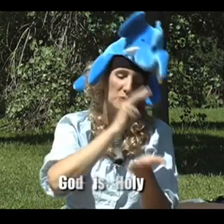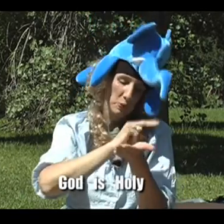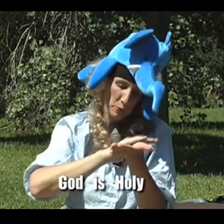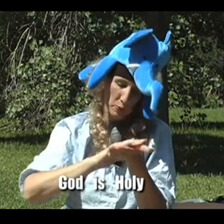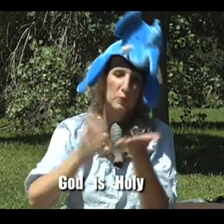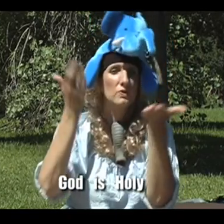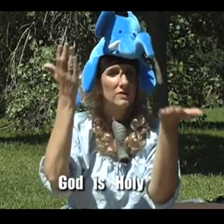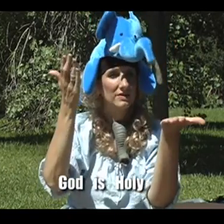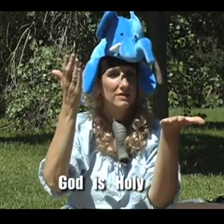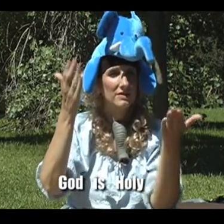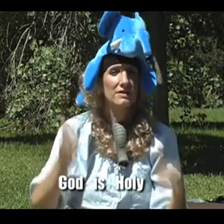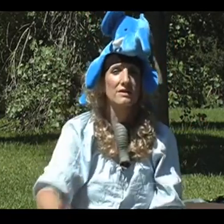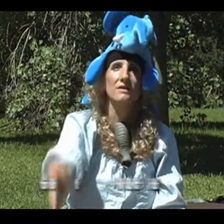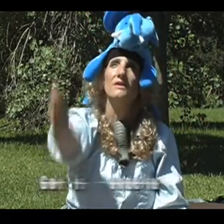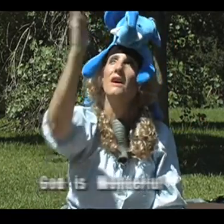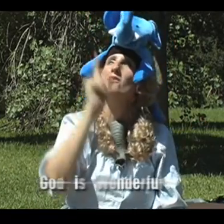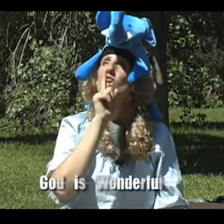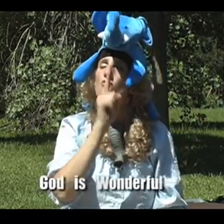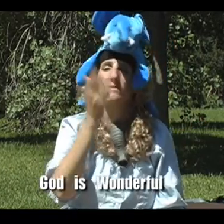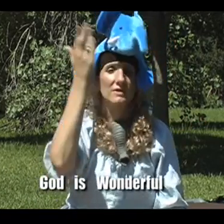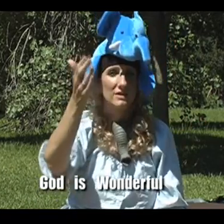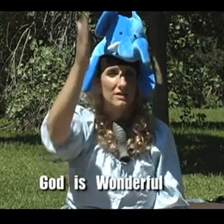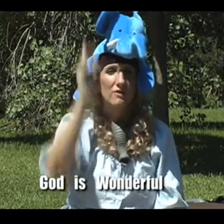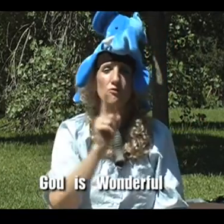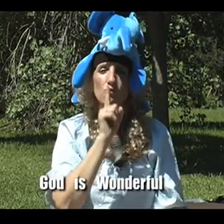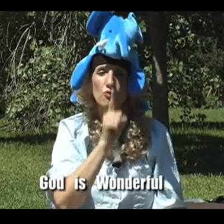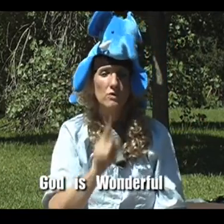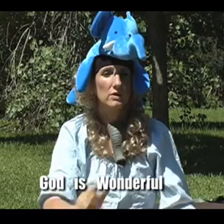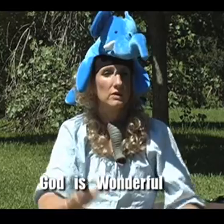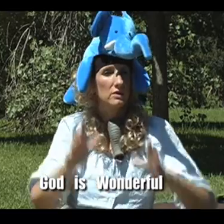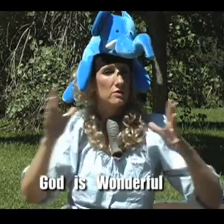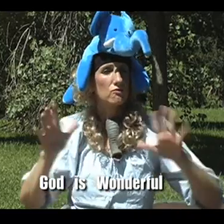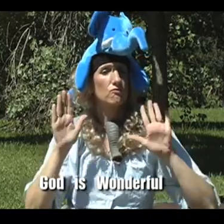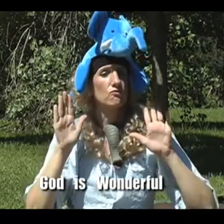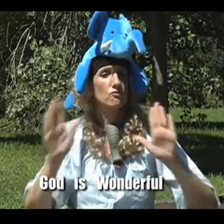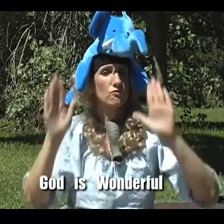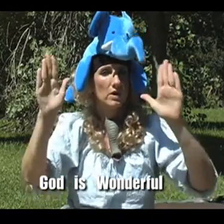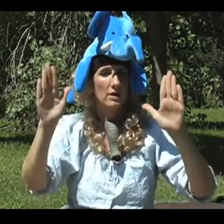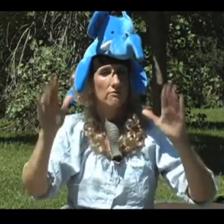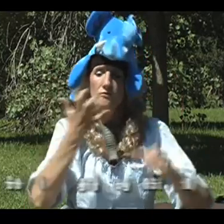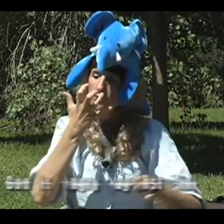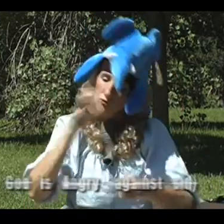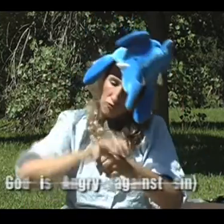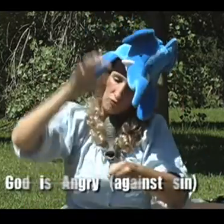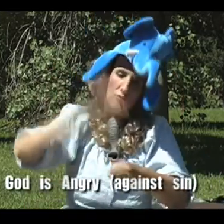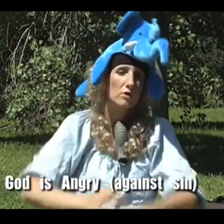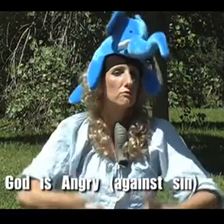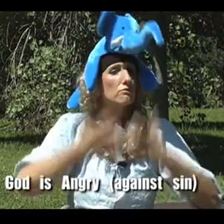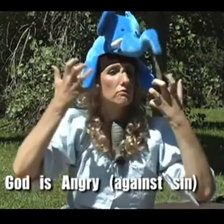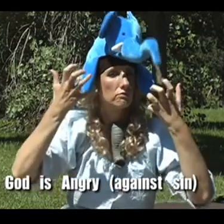God is holy. God is so wonderful. God is angry.